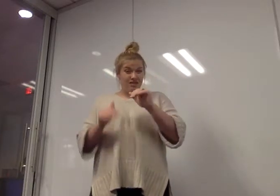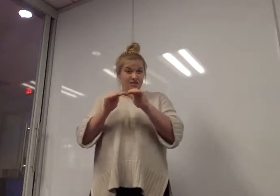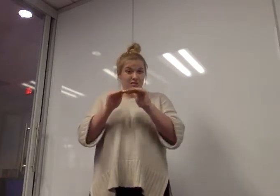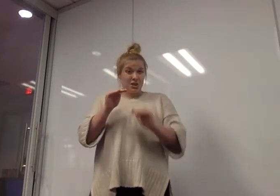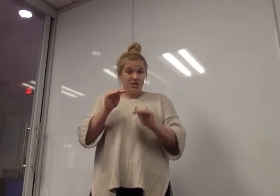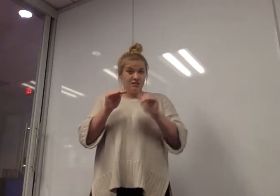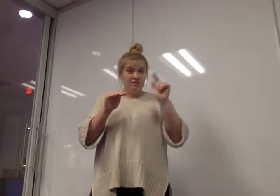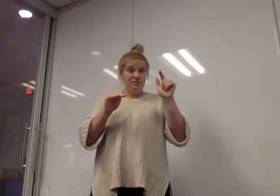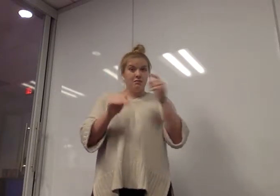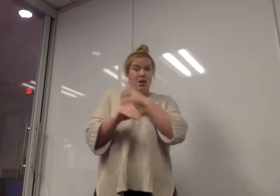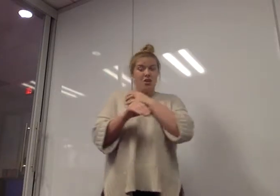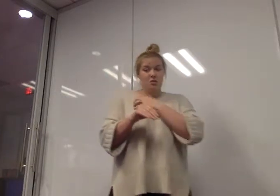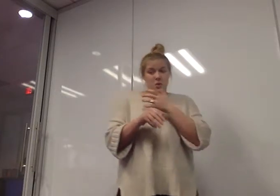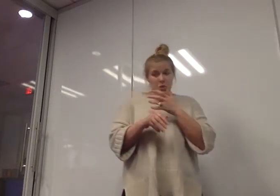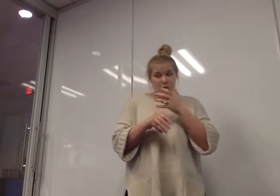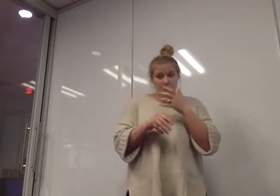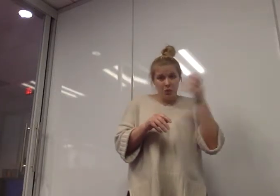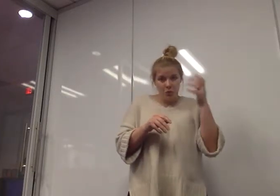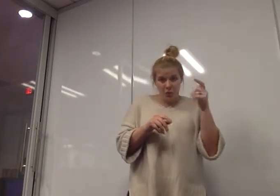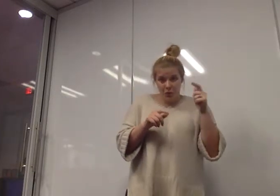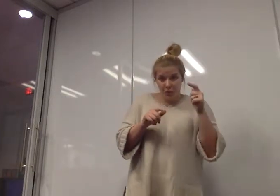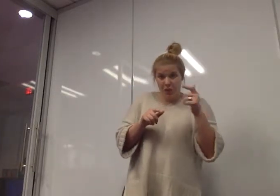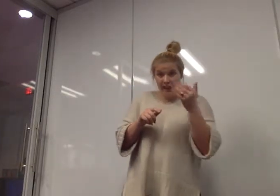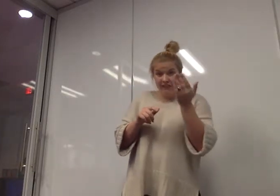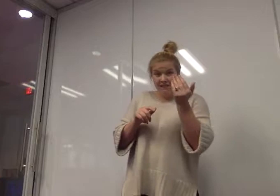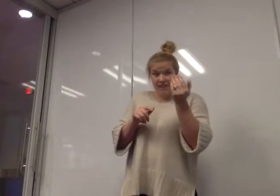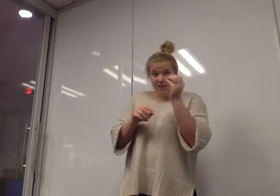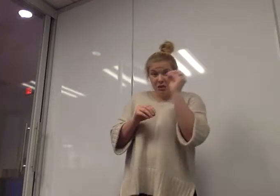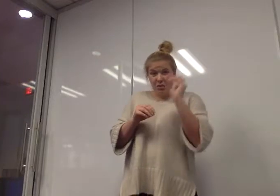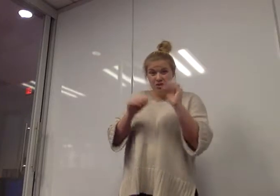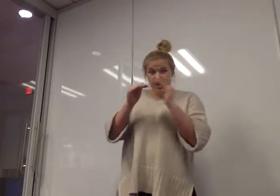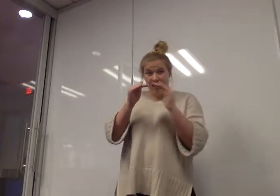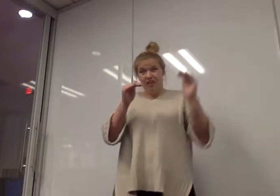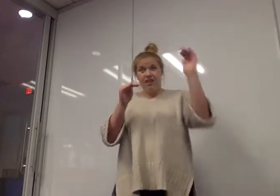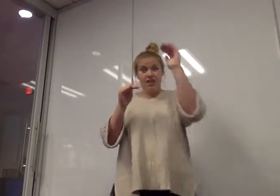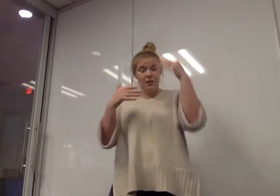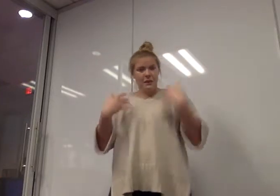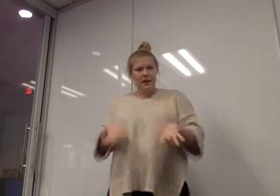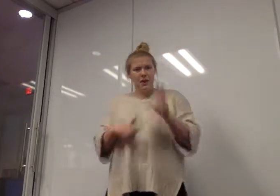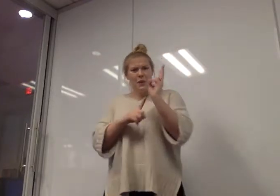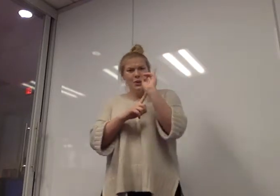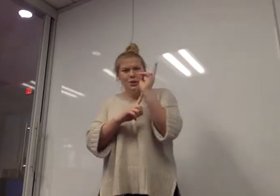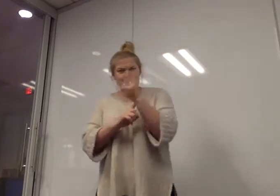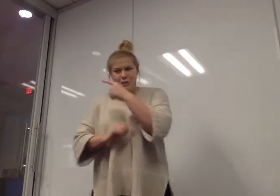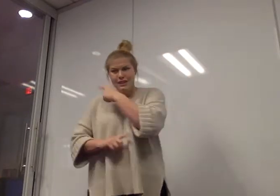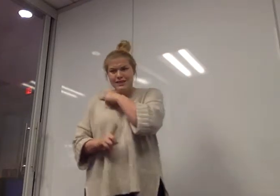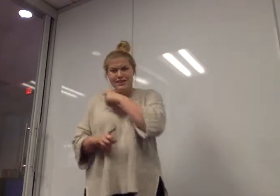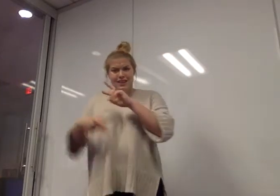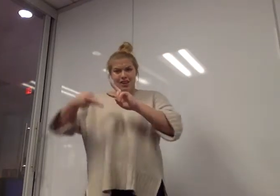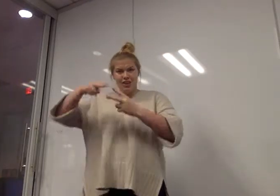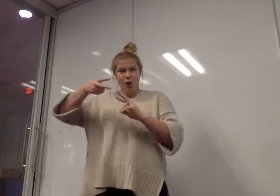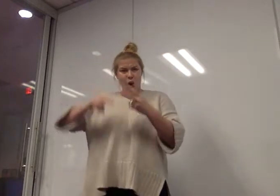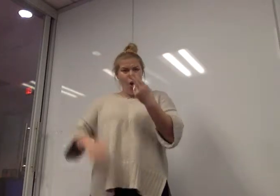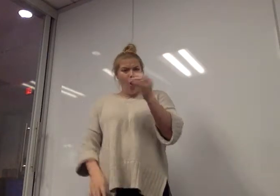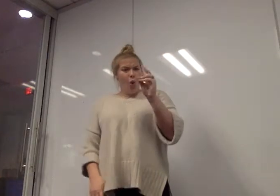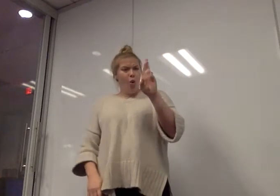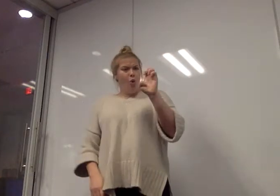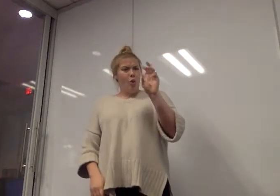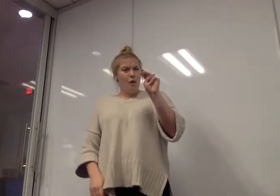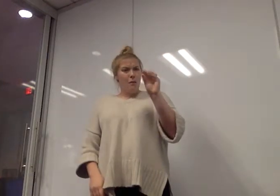people experience about a 15% increase. So 2 minutes lead to these hormonal changes that configure your brain to basically